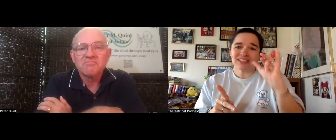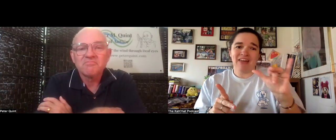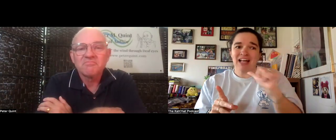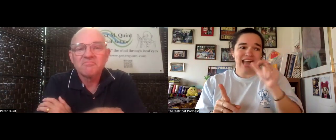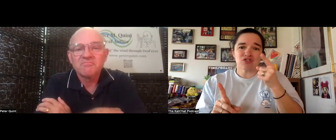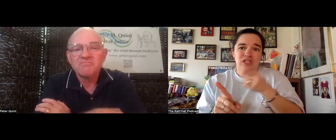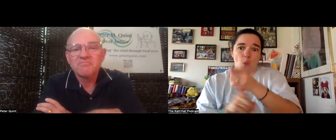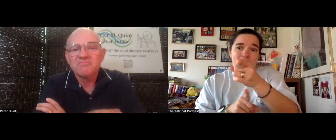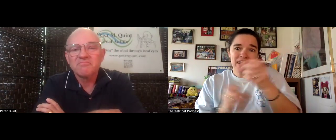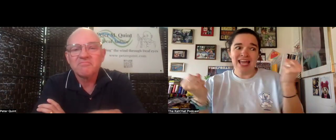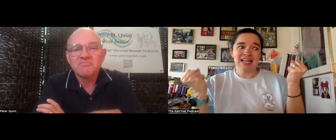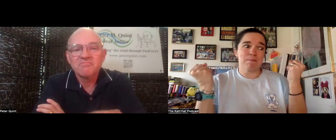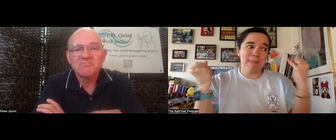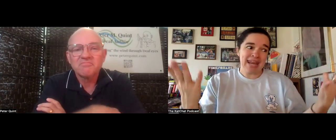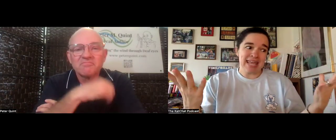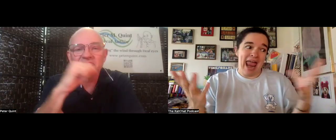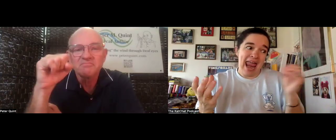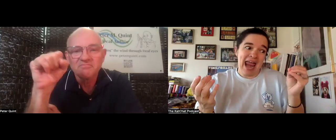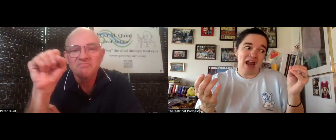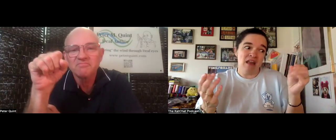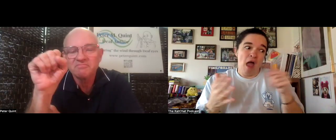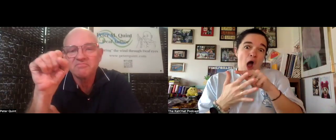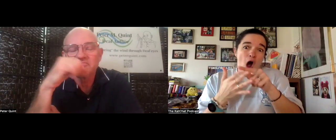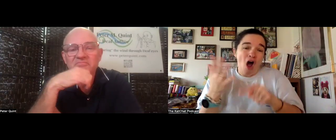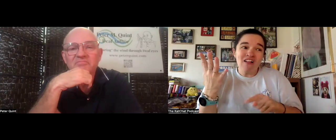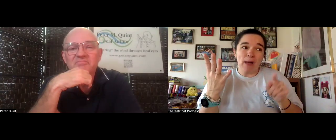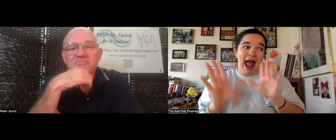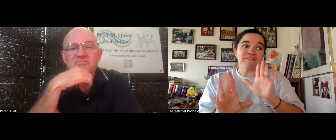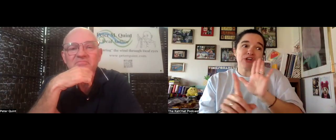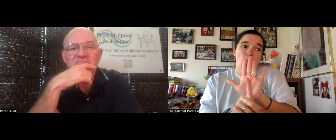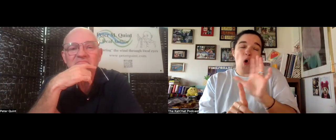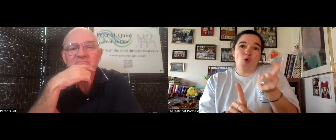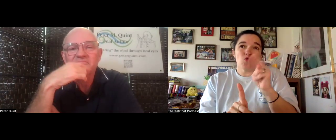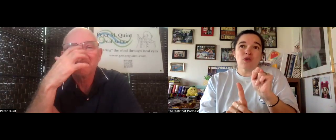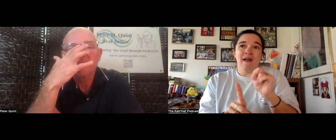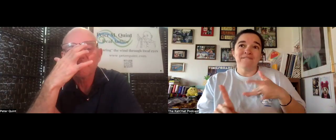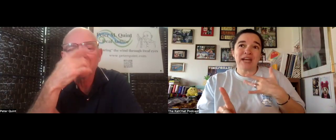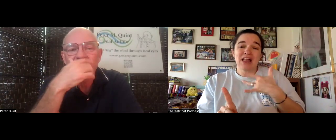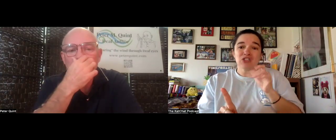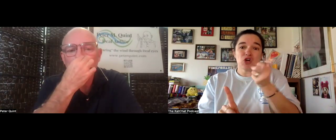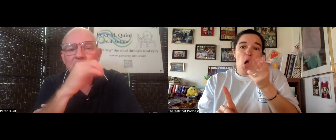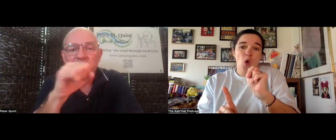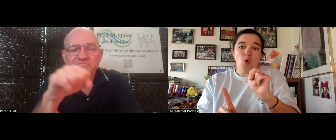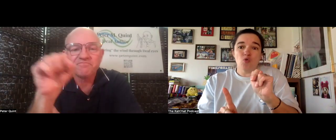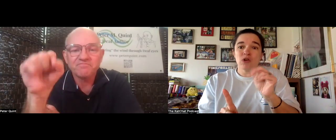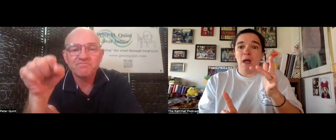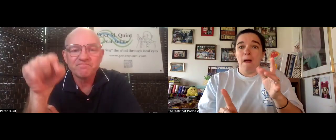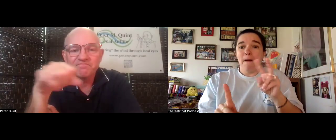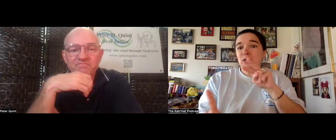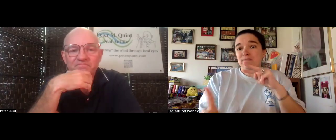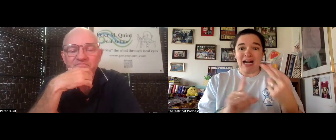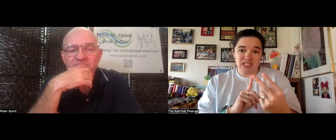to understand that not just one, many, and all of them have their own feelings, their